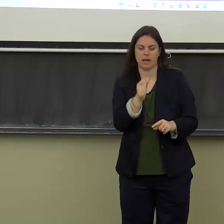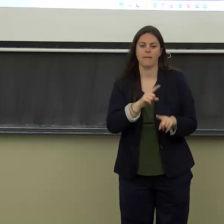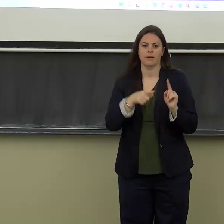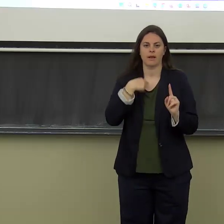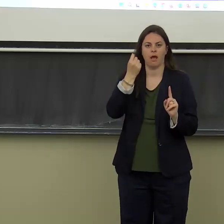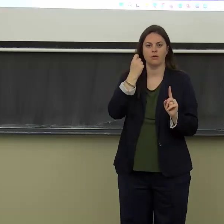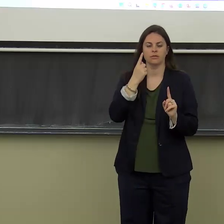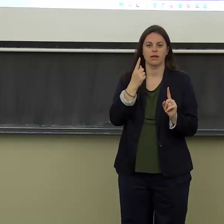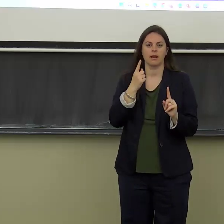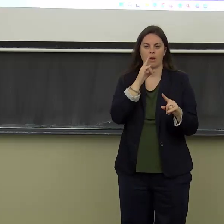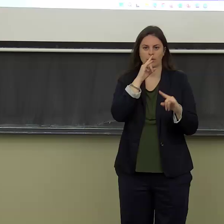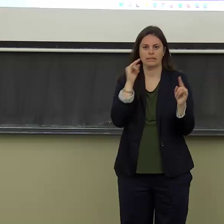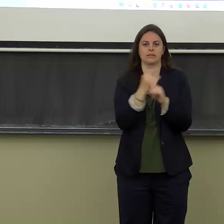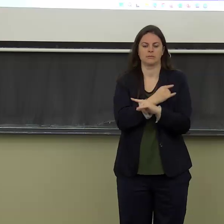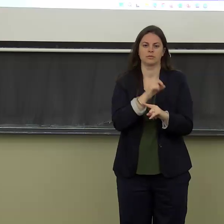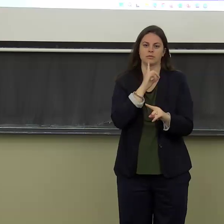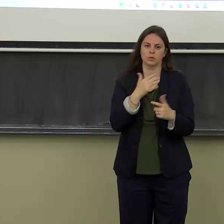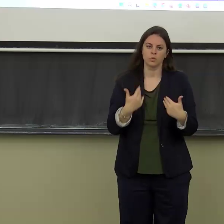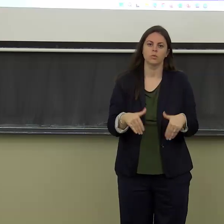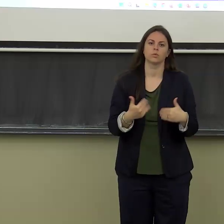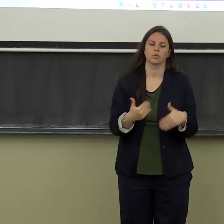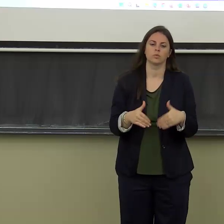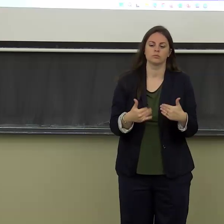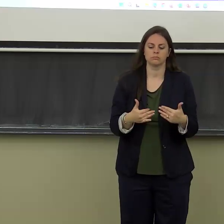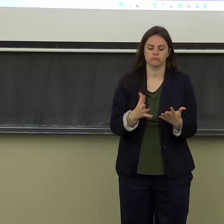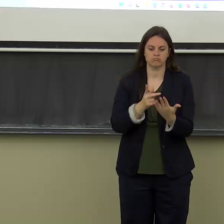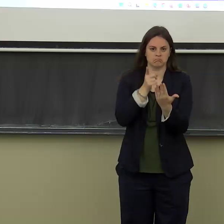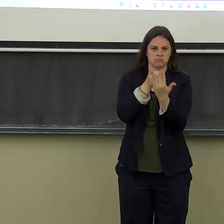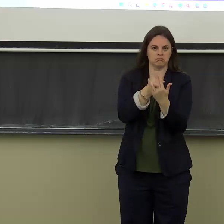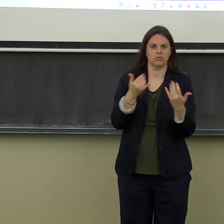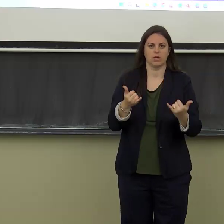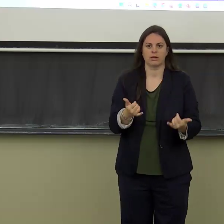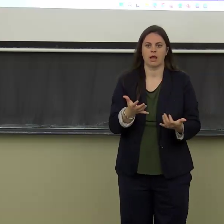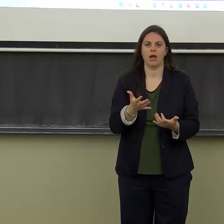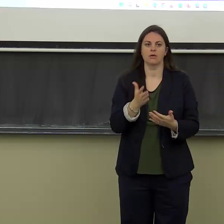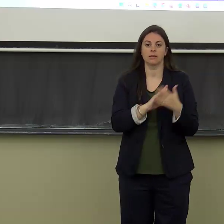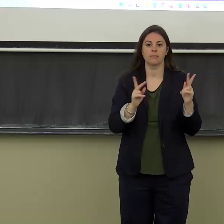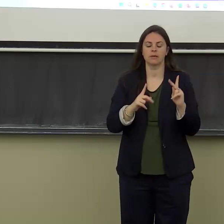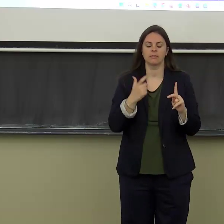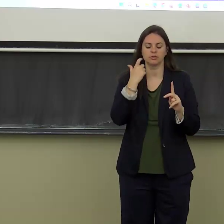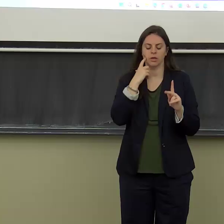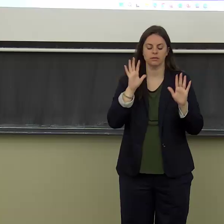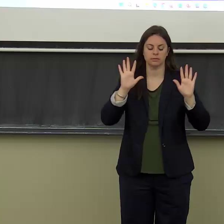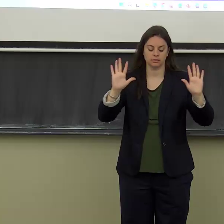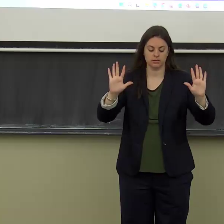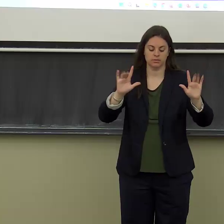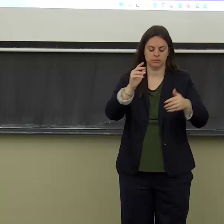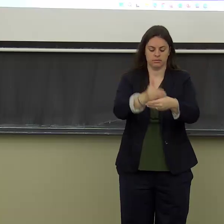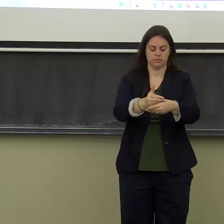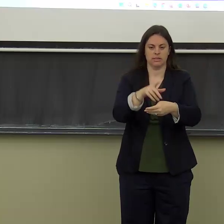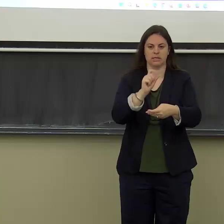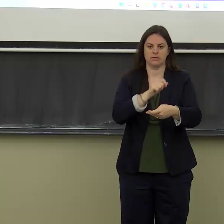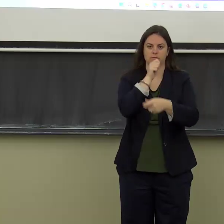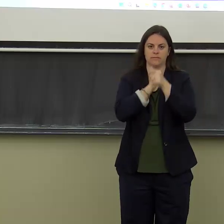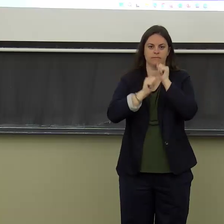and nihilism are like pretty rife. Like there's a lot of like, I just need to get through the day. And I say this as someone who